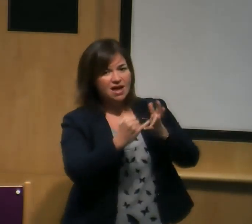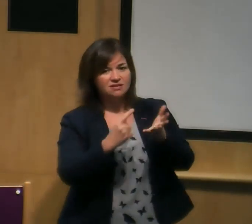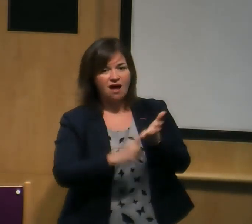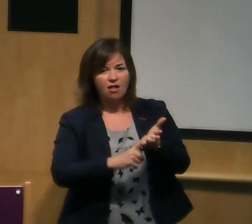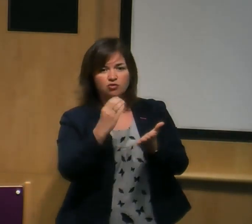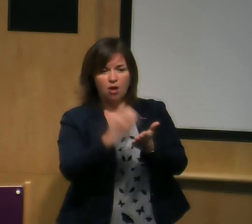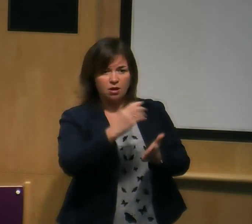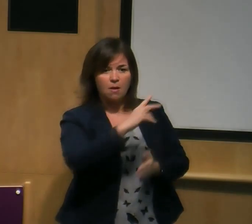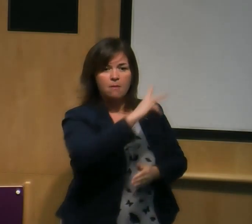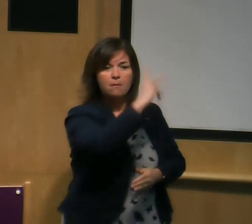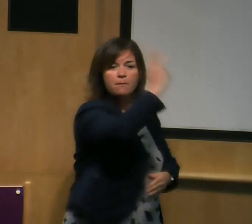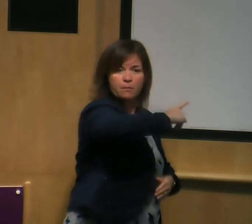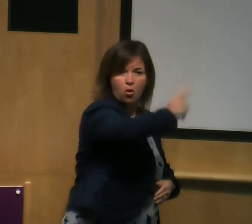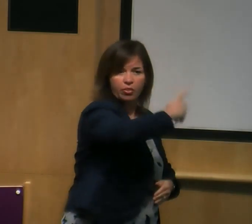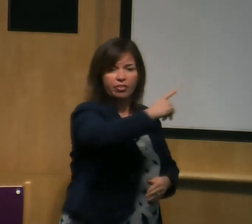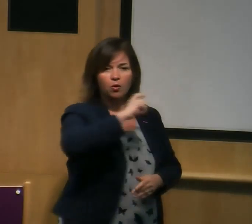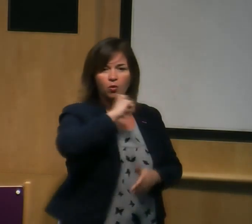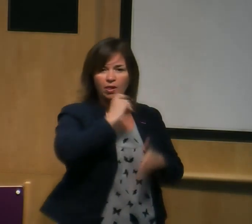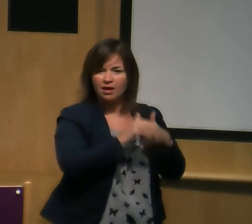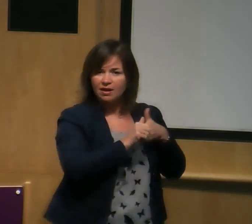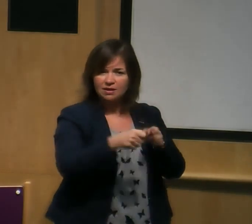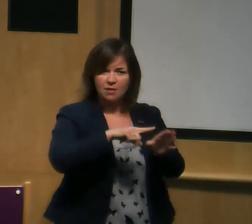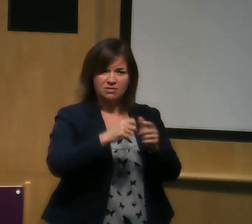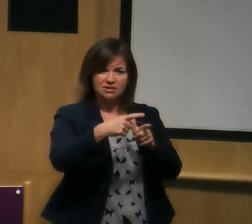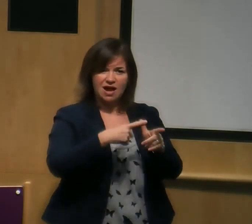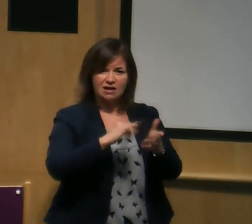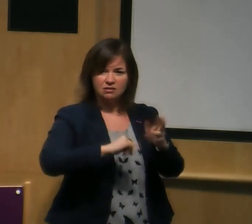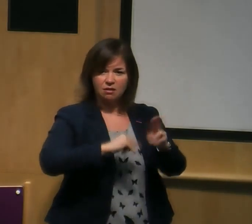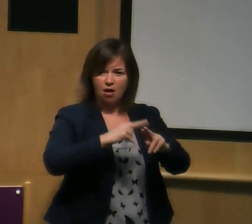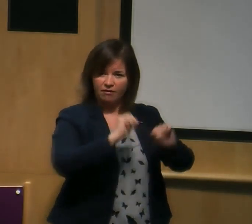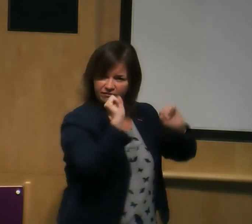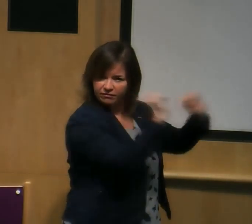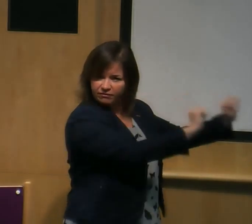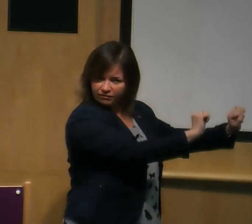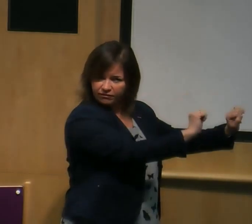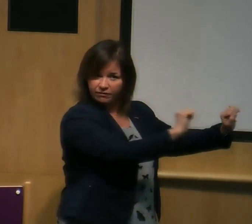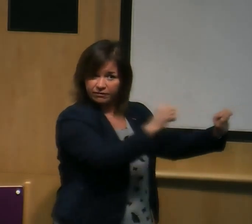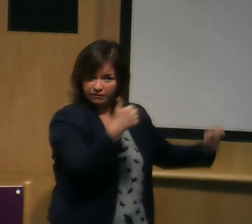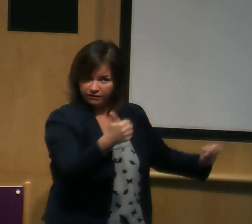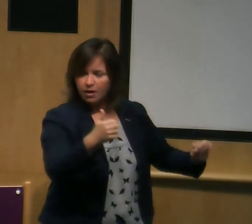be focused on all the deaf people of the ESL Charter.